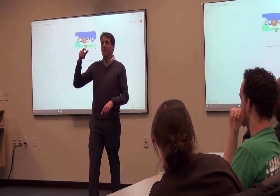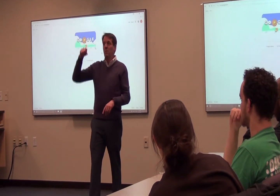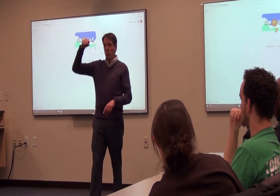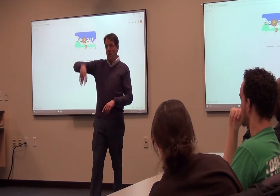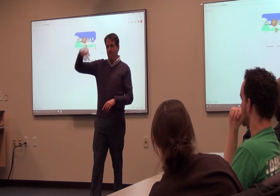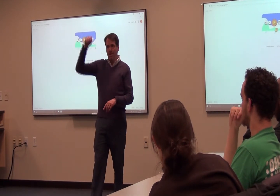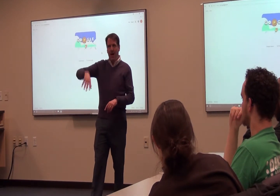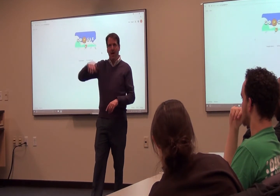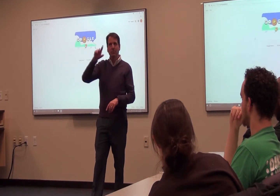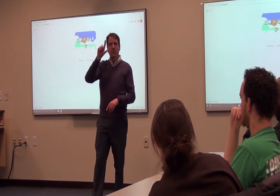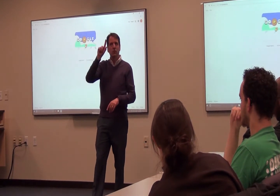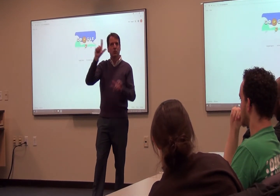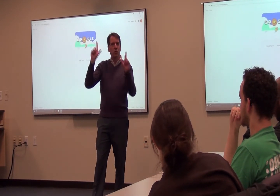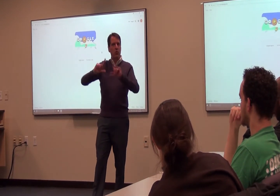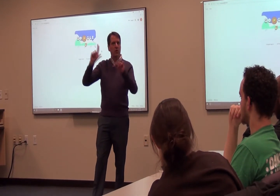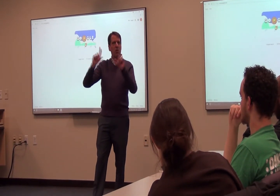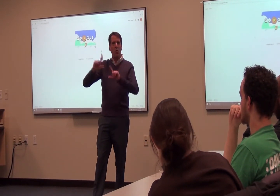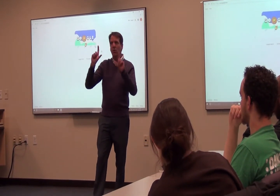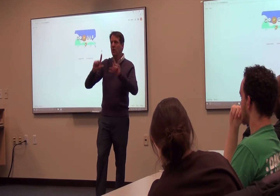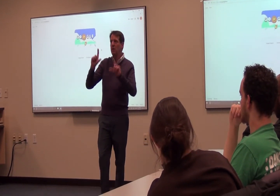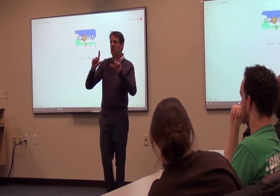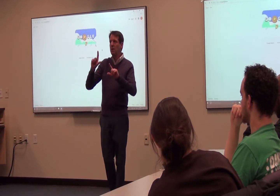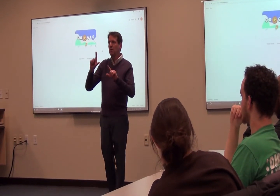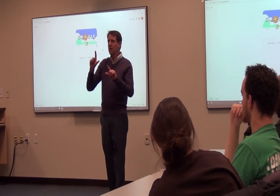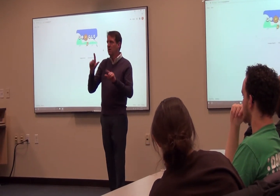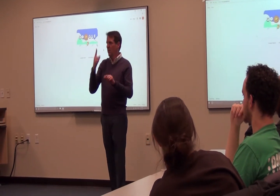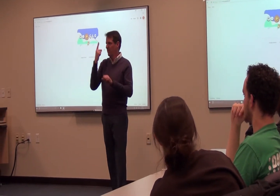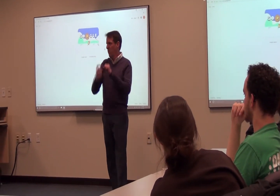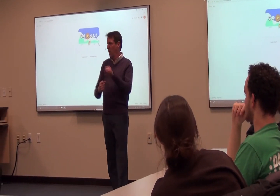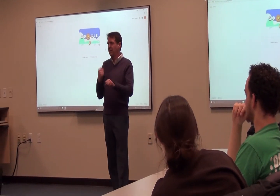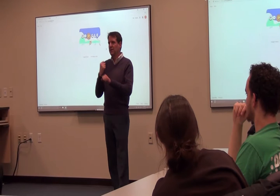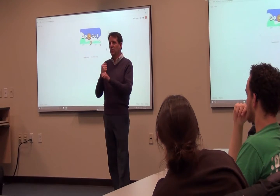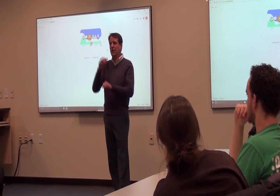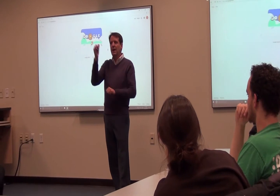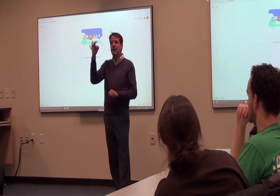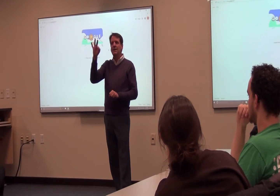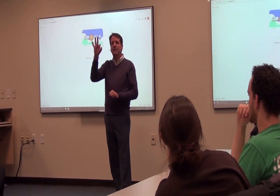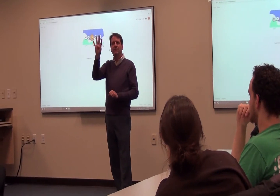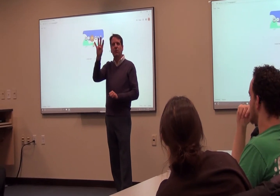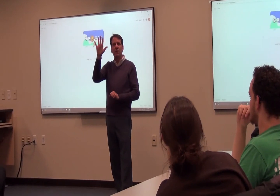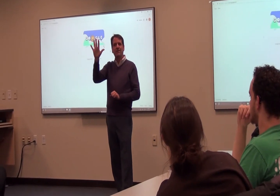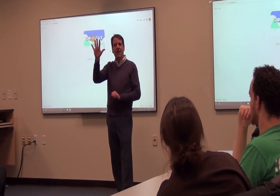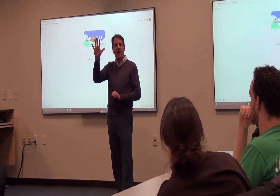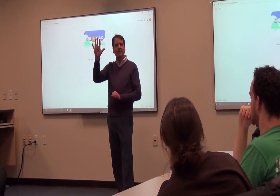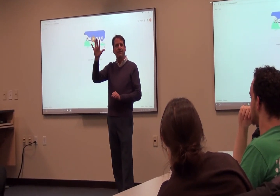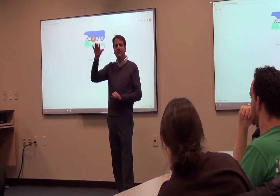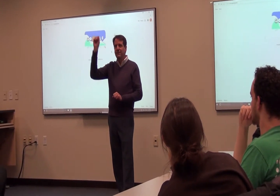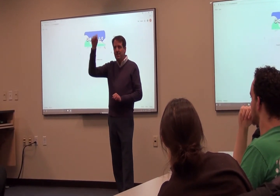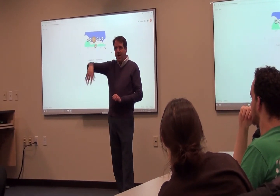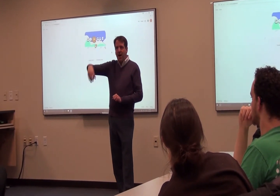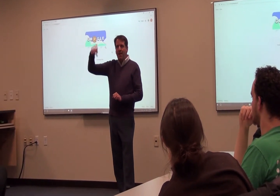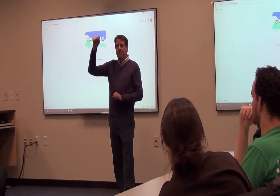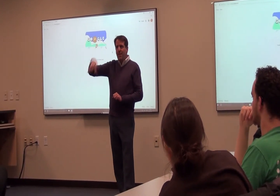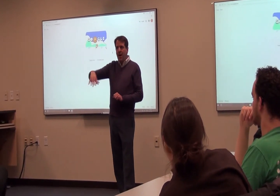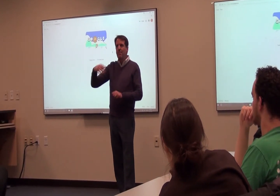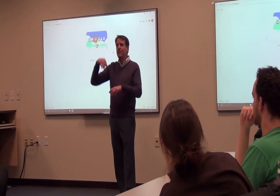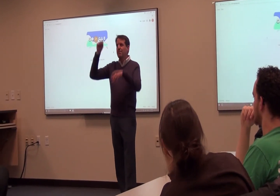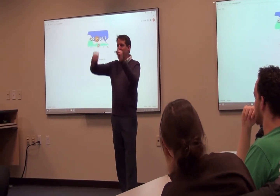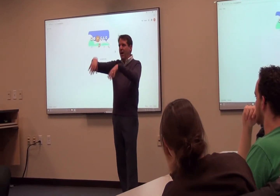then eventually we bombed Tokyo for a whole year. In 1945, we just kept dropping